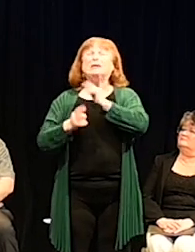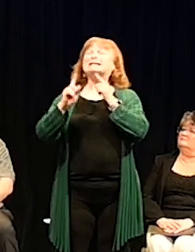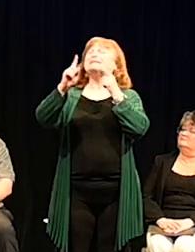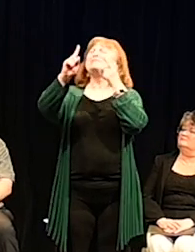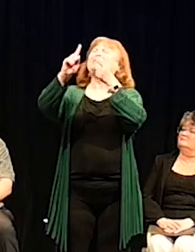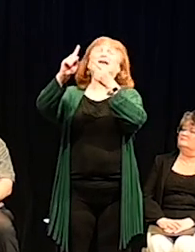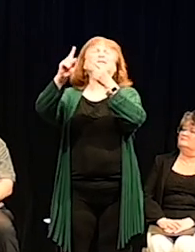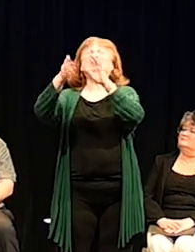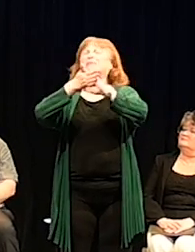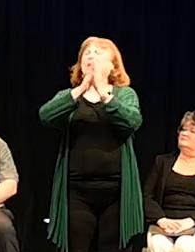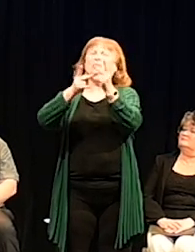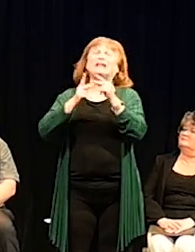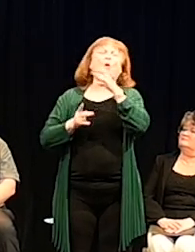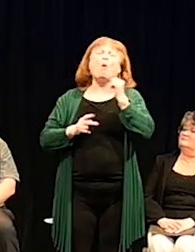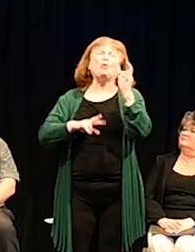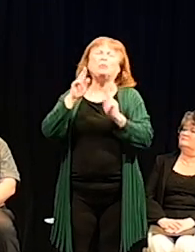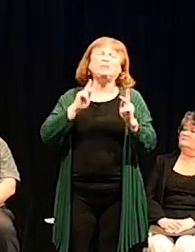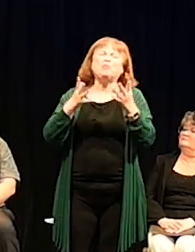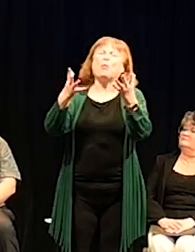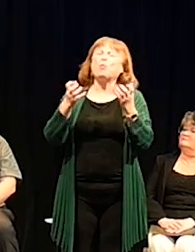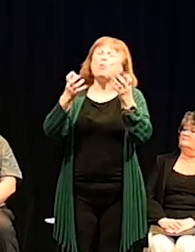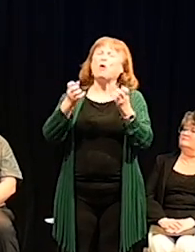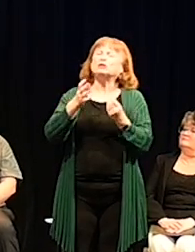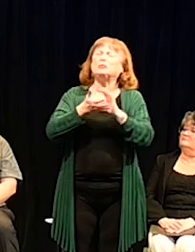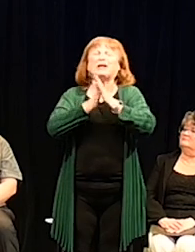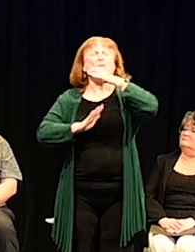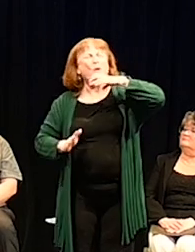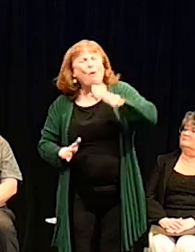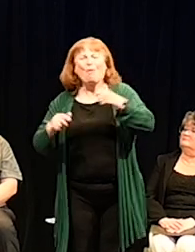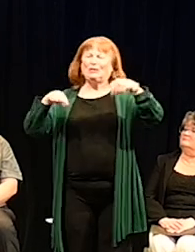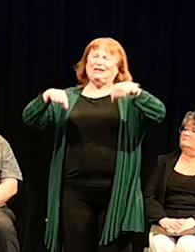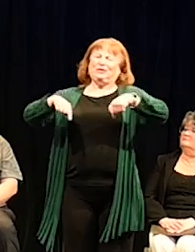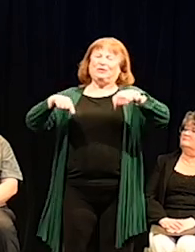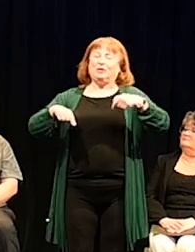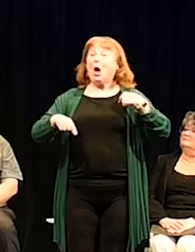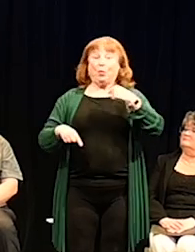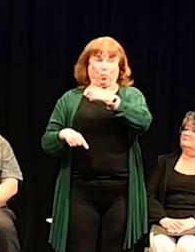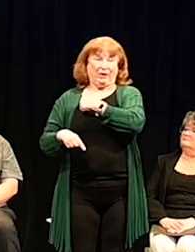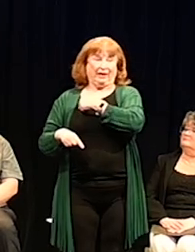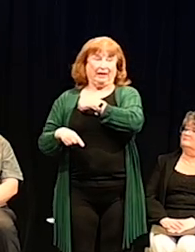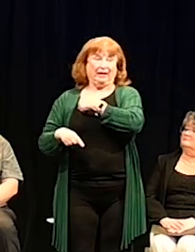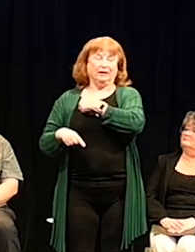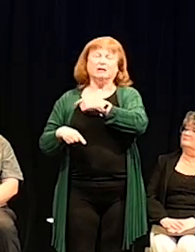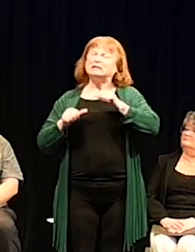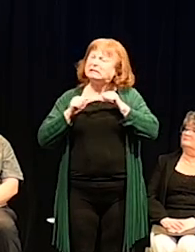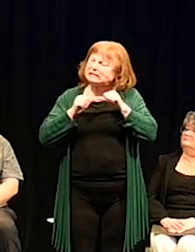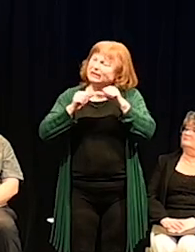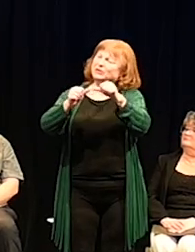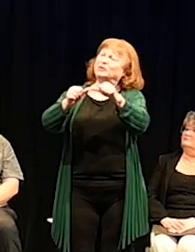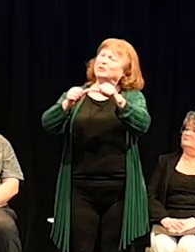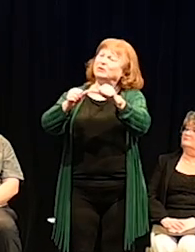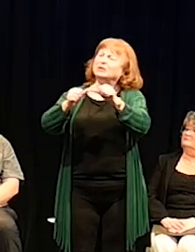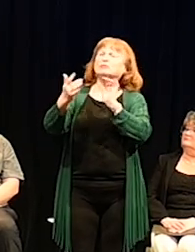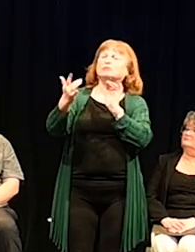aspire to be a place where older adults want to grow older, and we are continuing